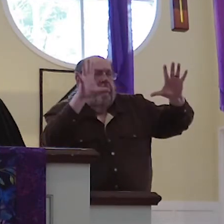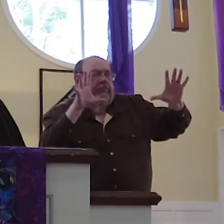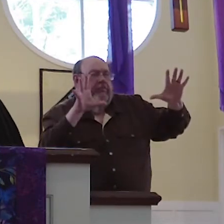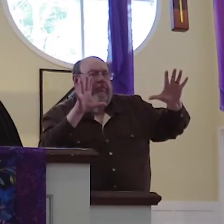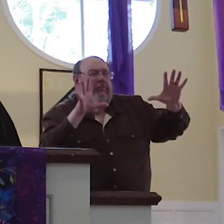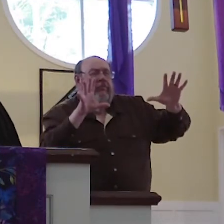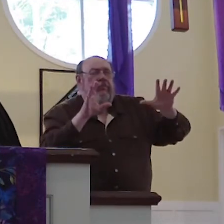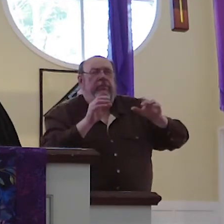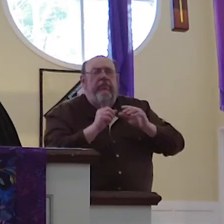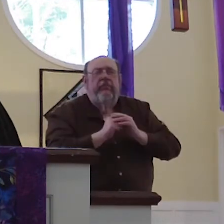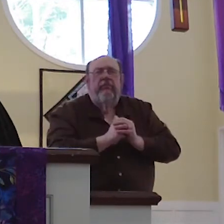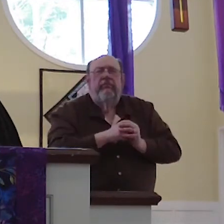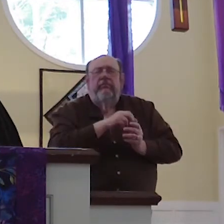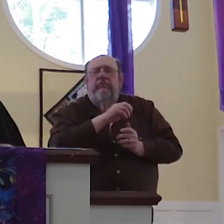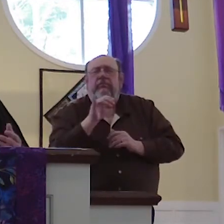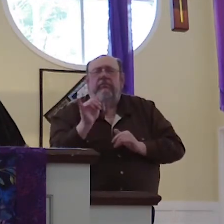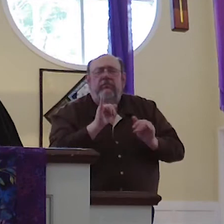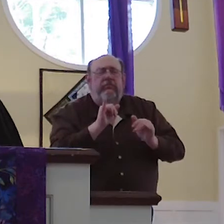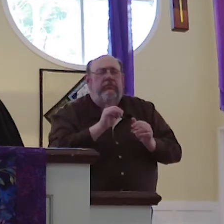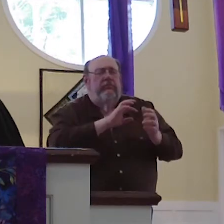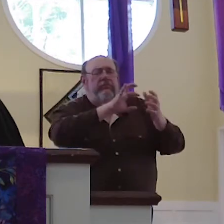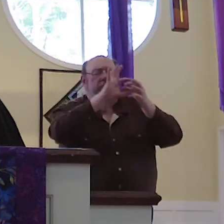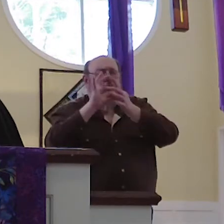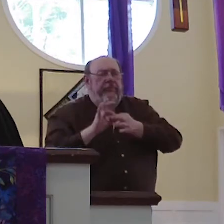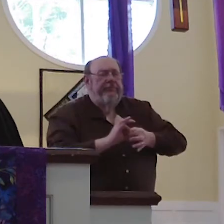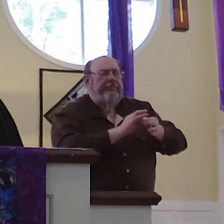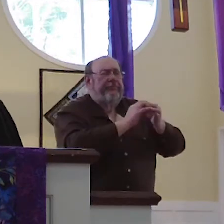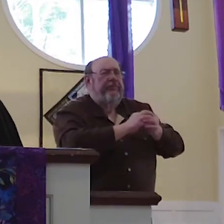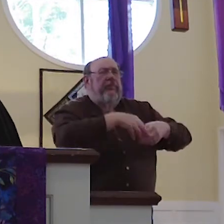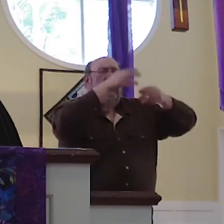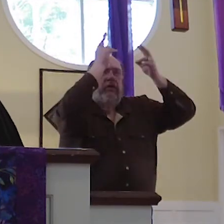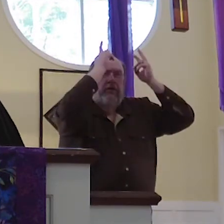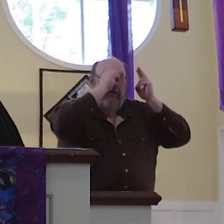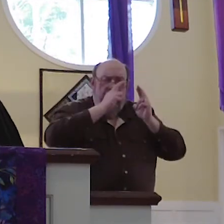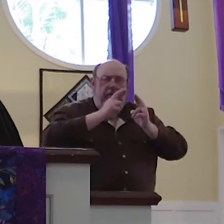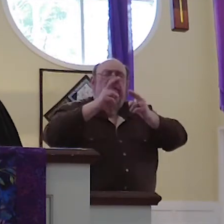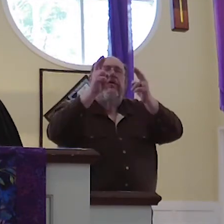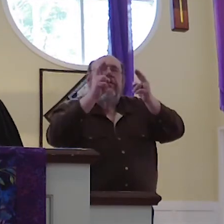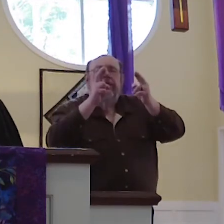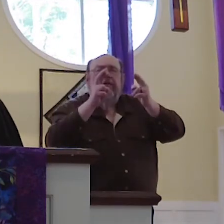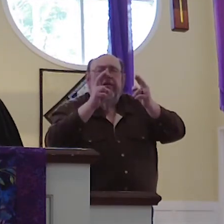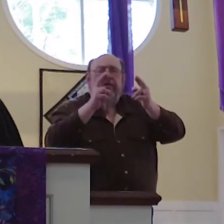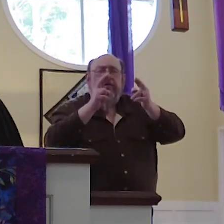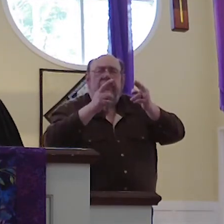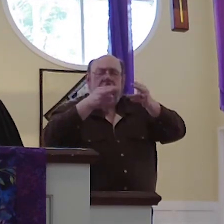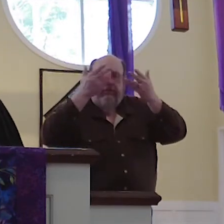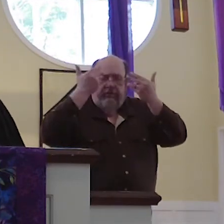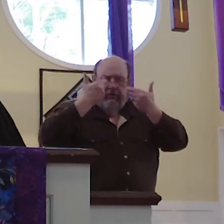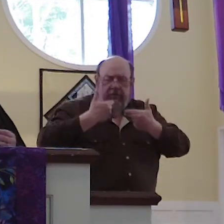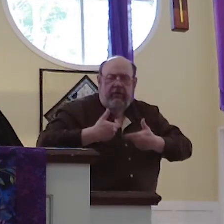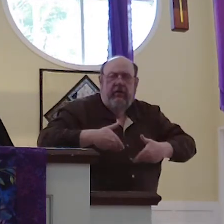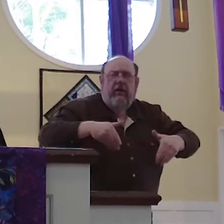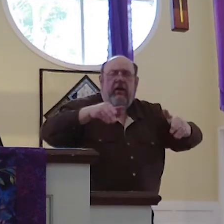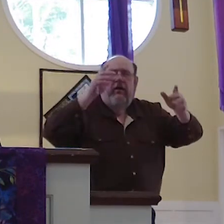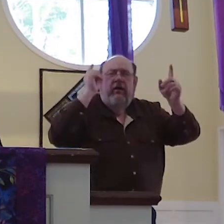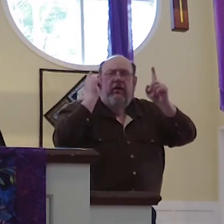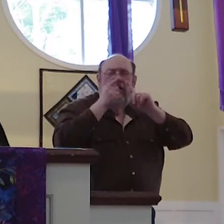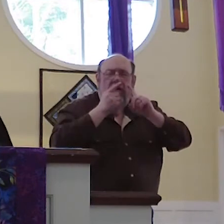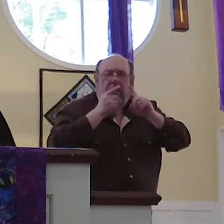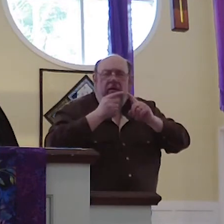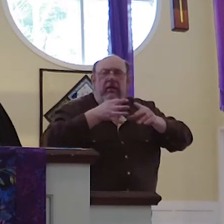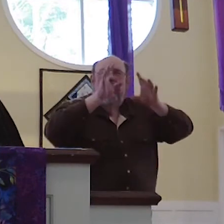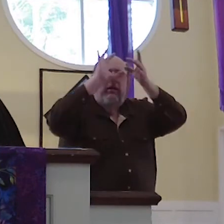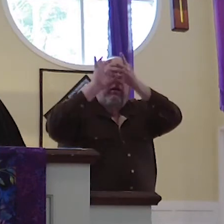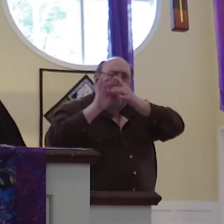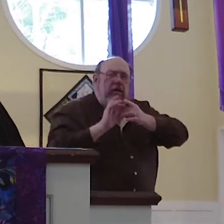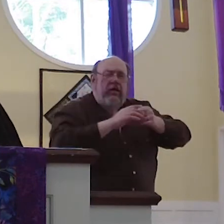Just as it is with any relationship, respect for who we are and what we bring to that relationship, and respect for who we